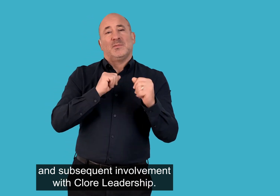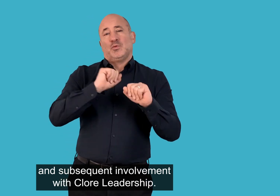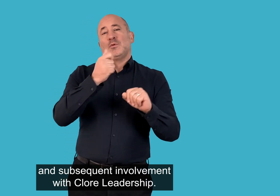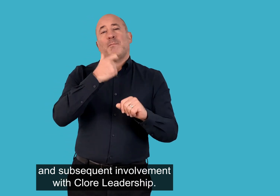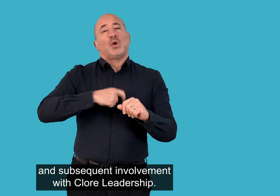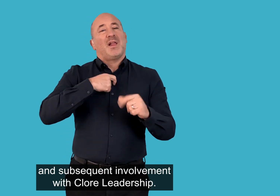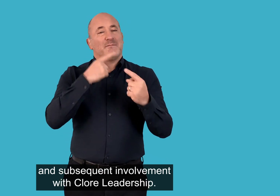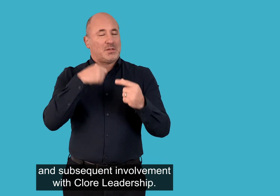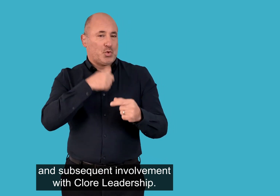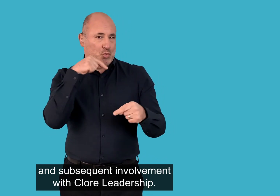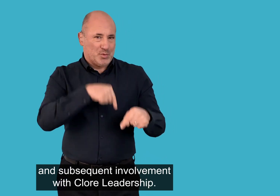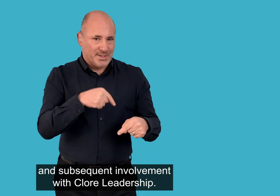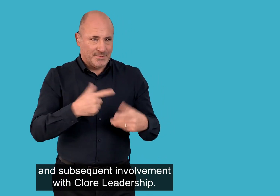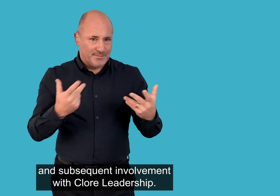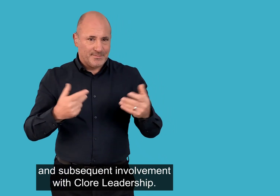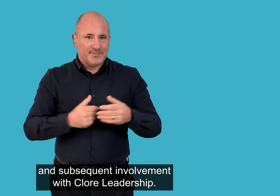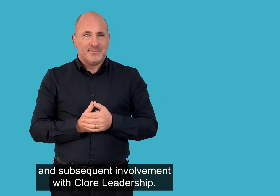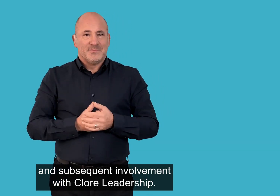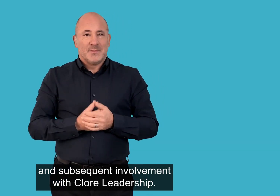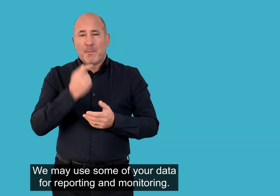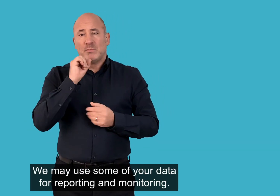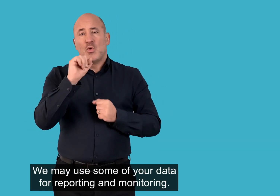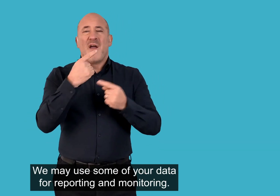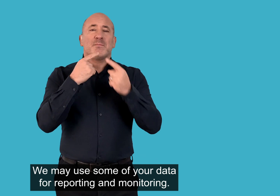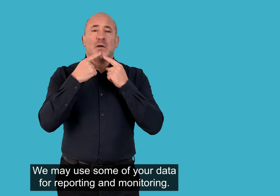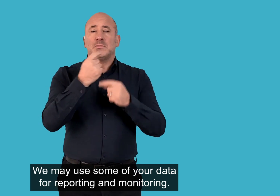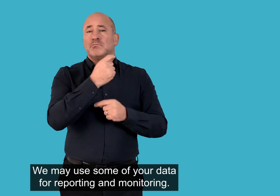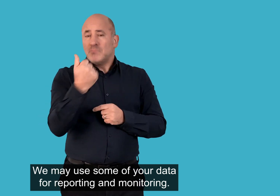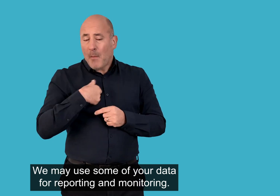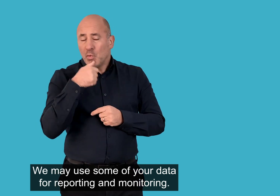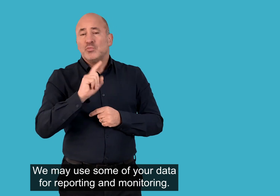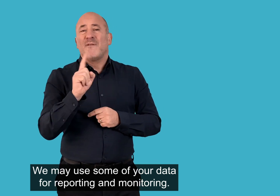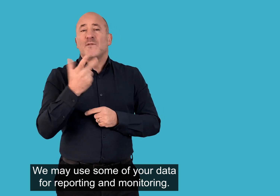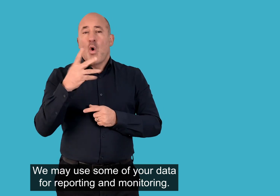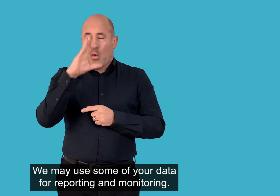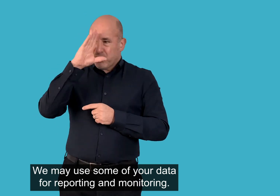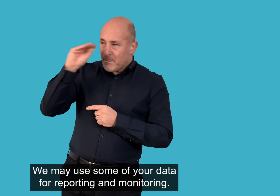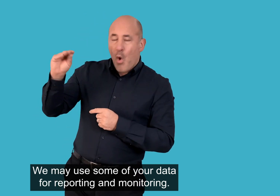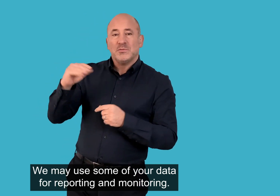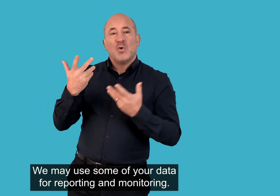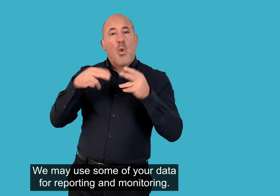subsequent involvement with Clore leadership. We may use some of your data for reporting and